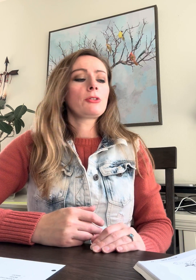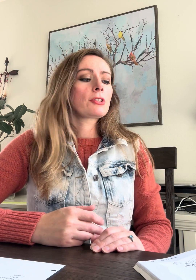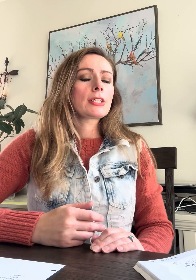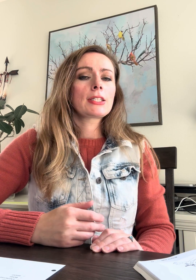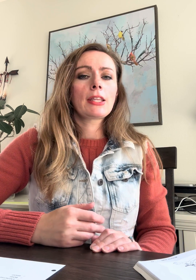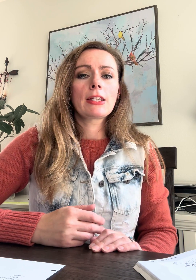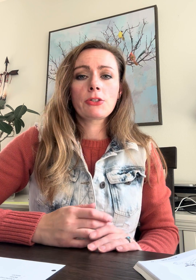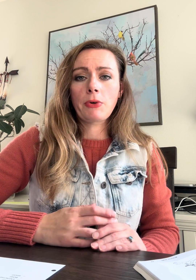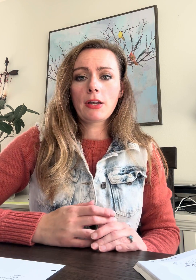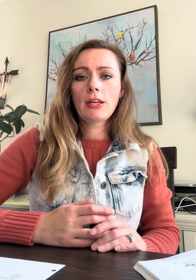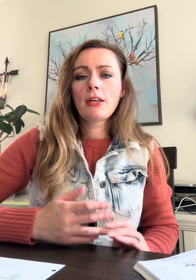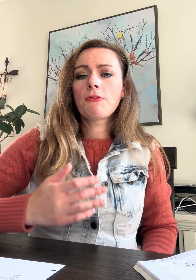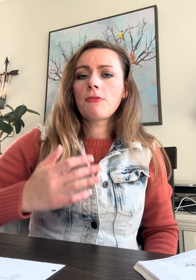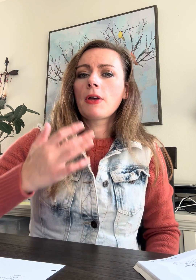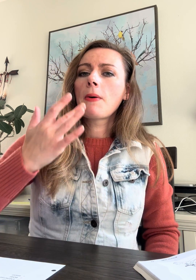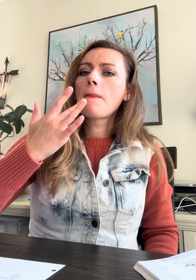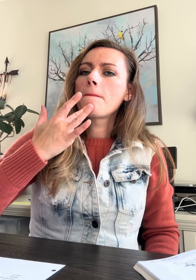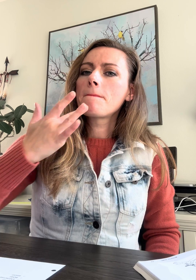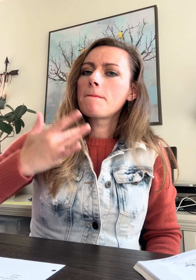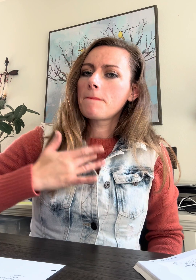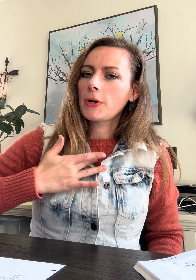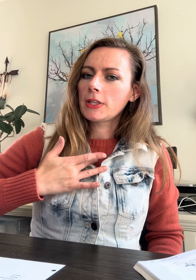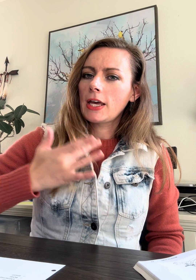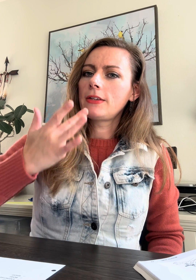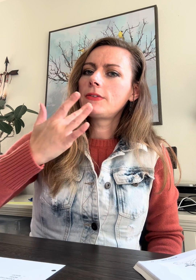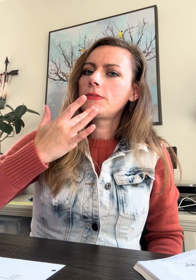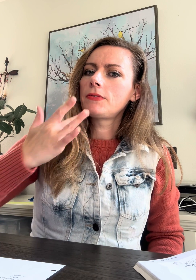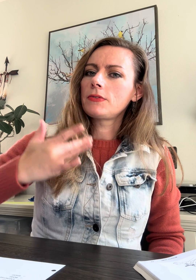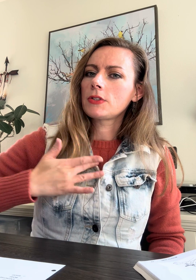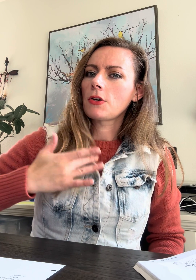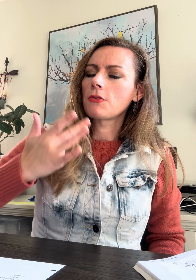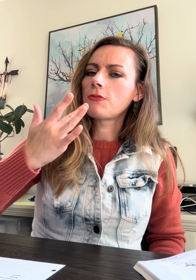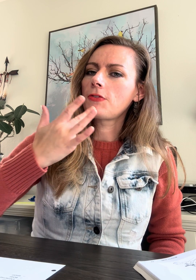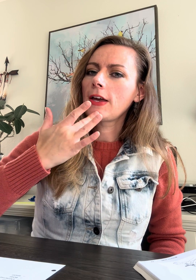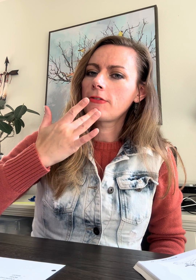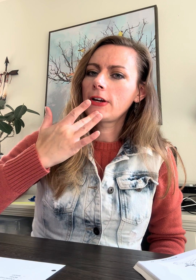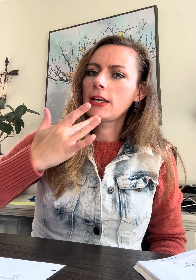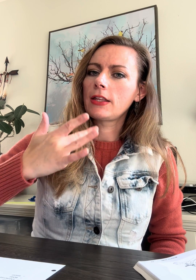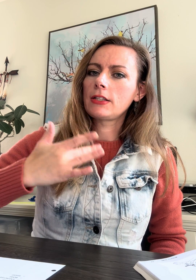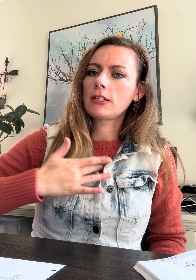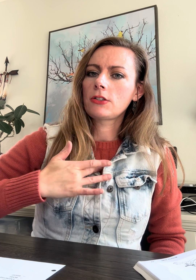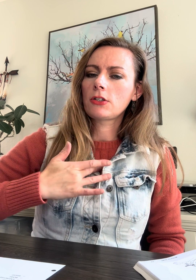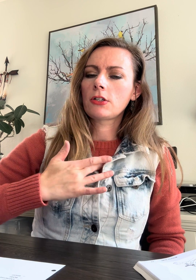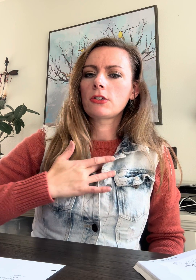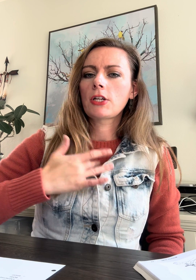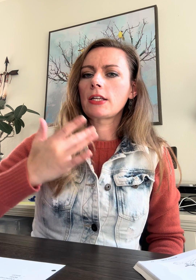usually seen this one. Birthday. So favorite and then touch your chest.